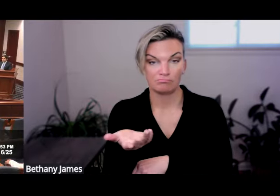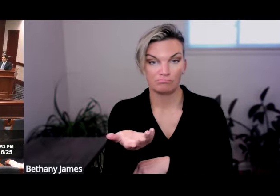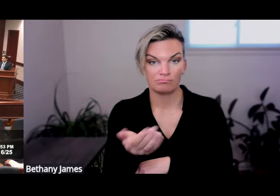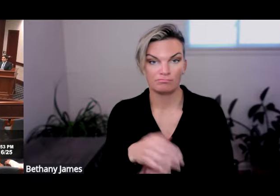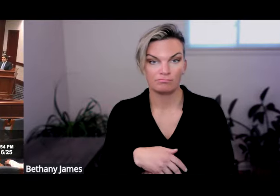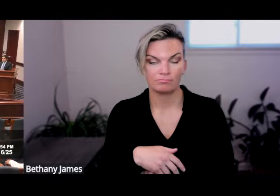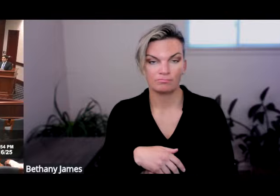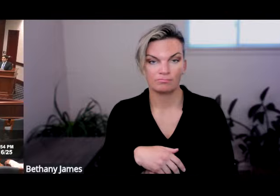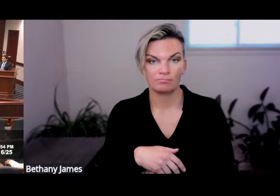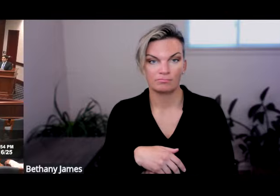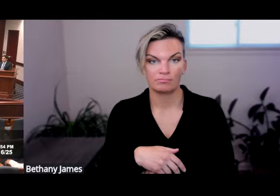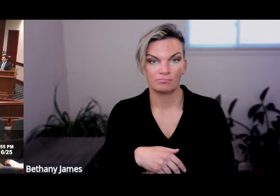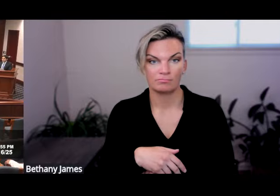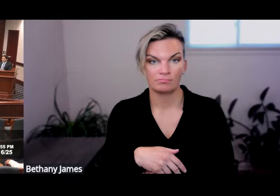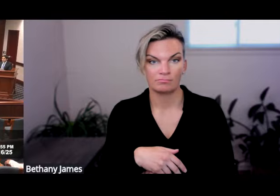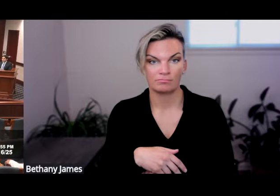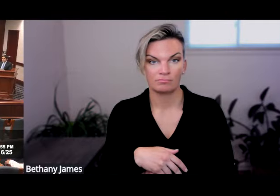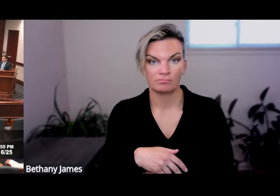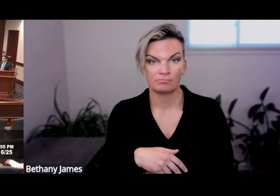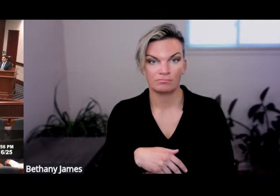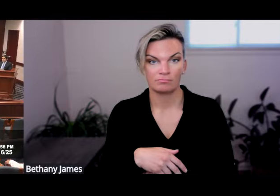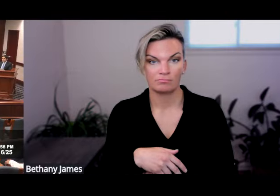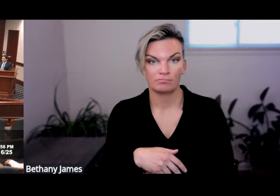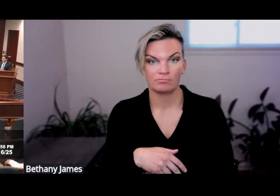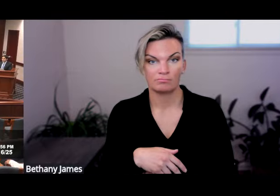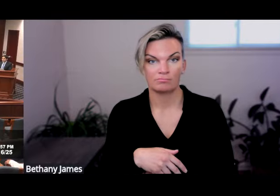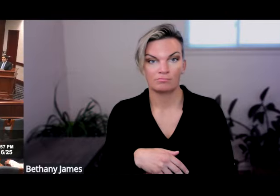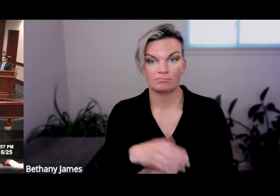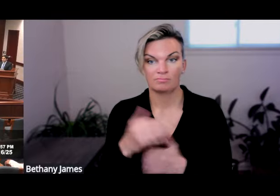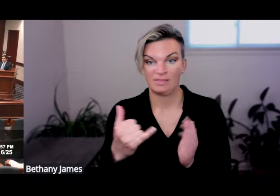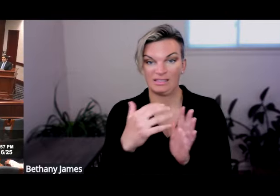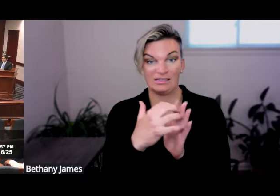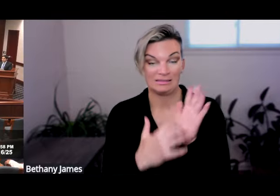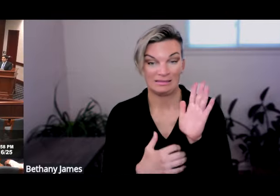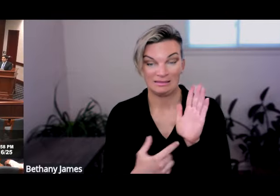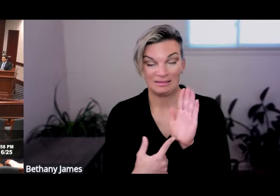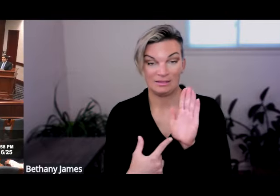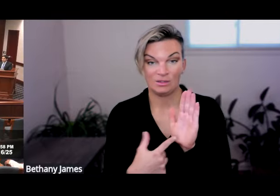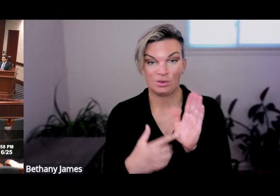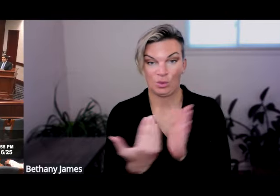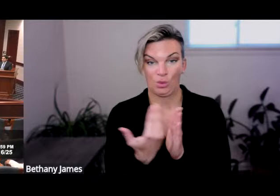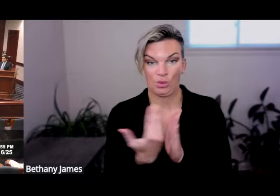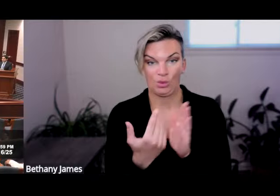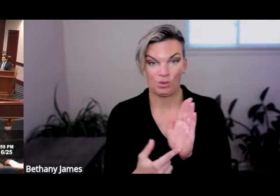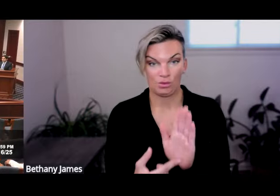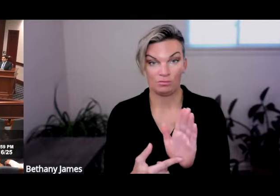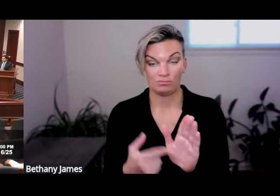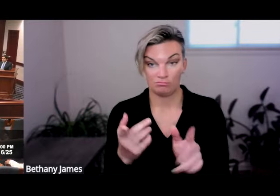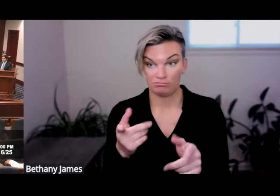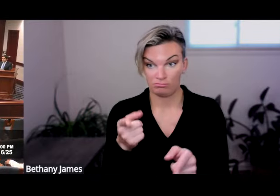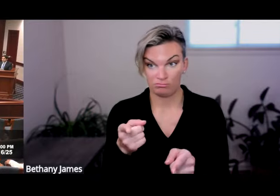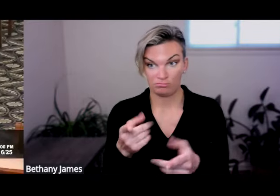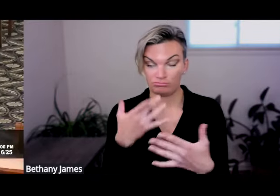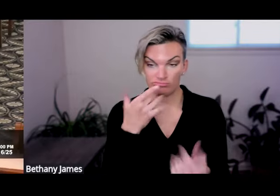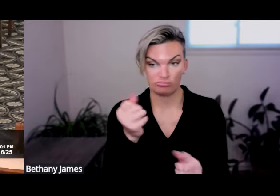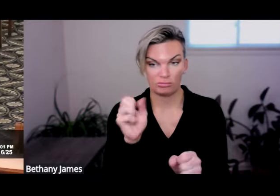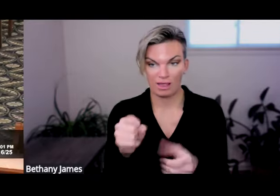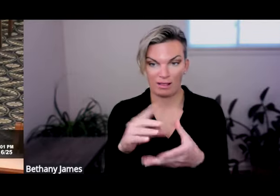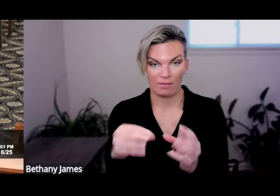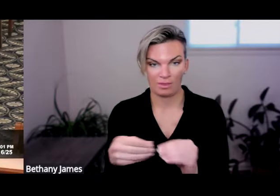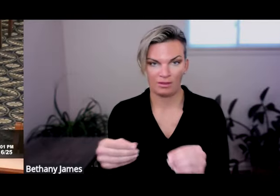You would like to, if you would like to address this latest final version, We have nothing to add. We thank the board for their work